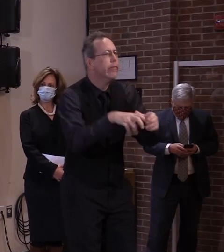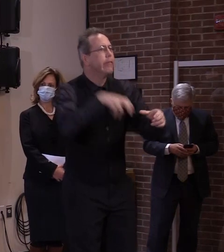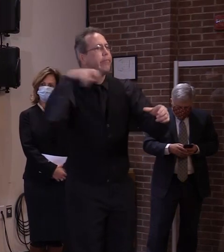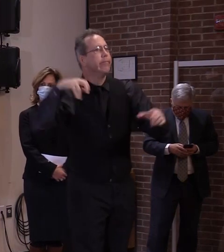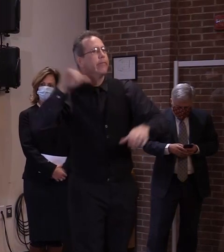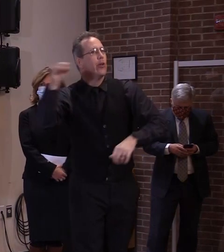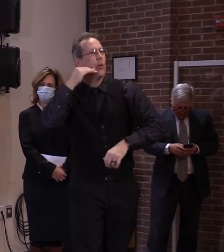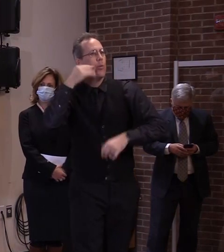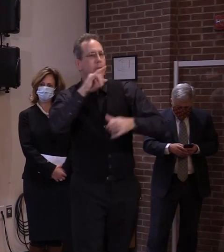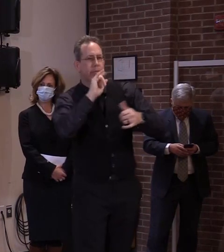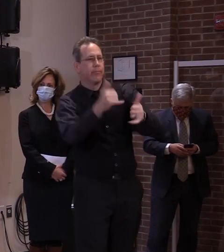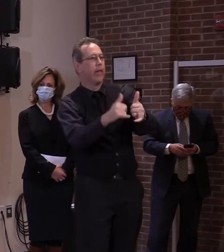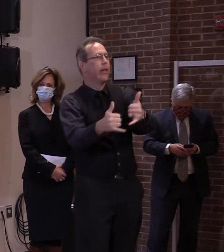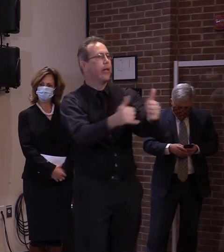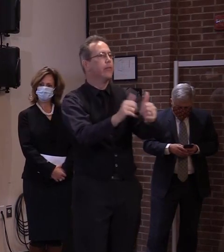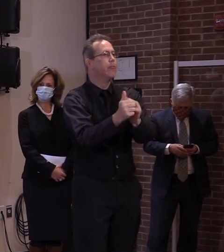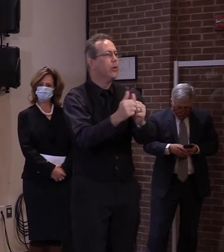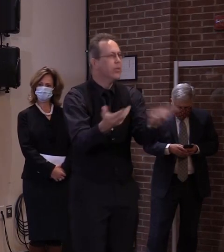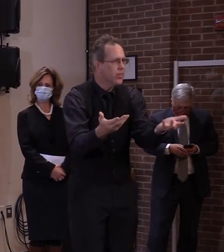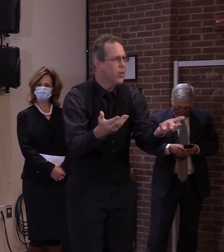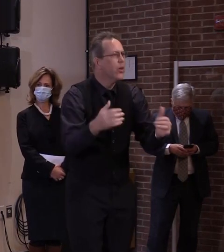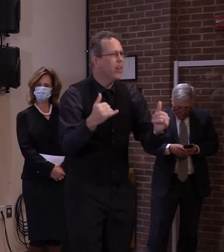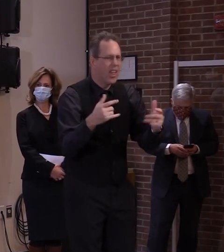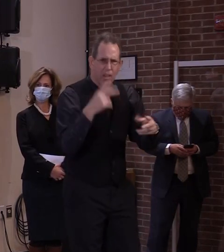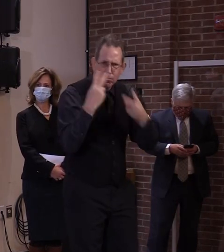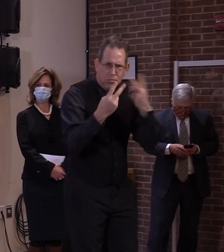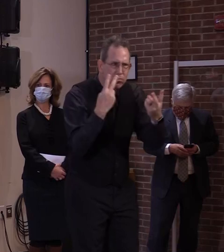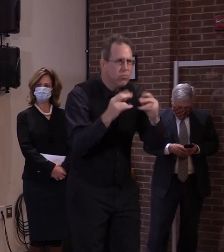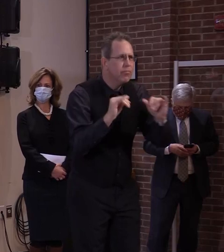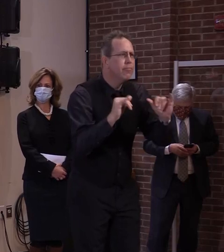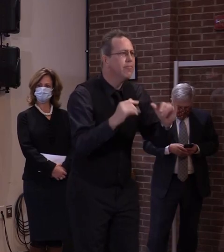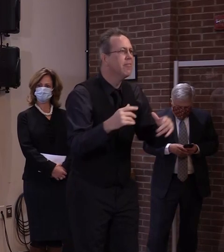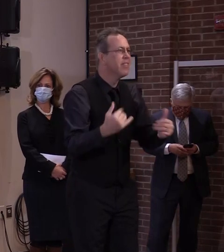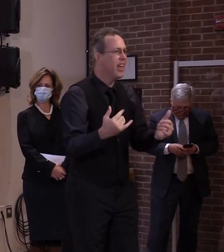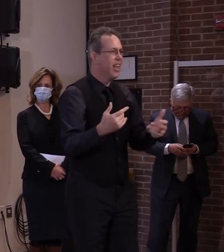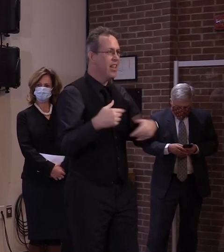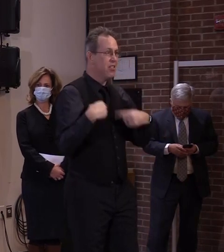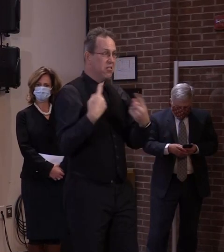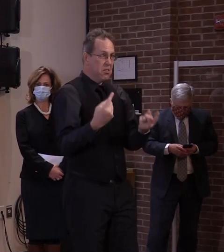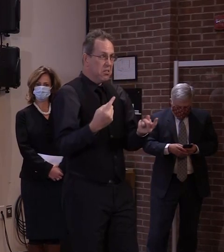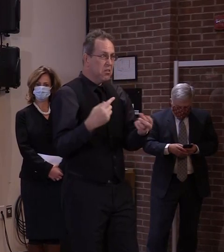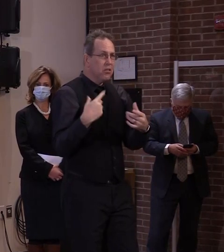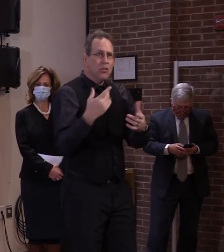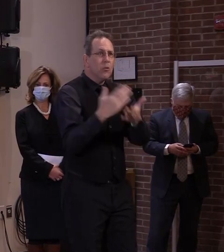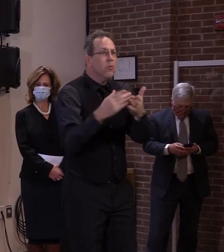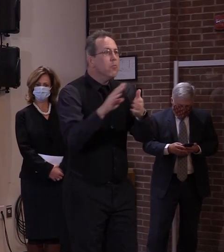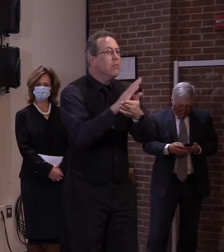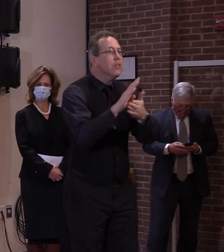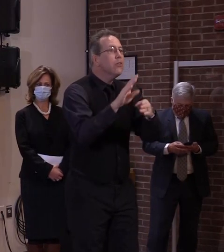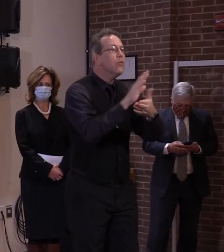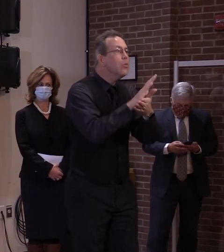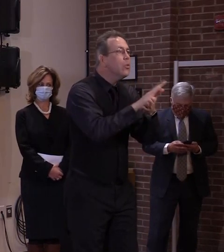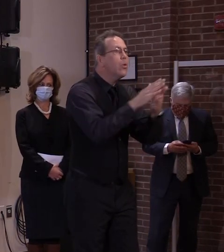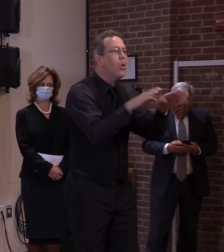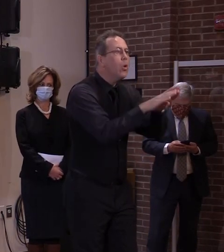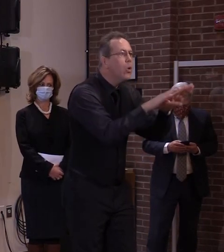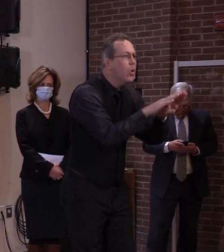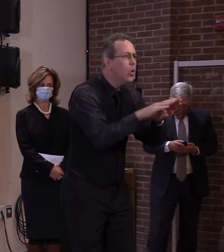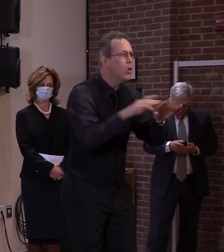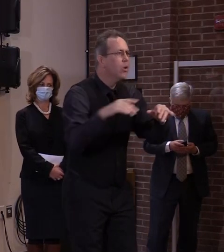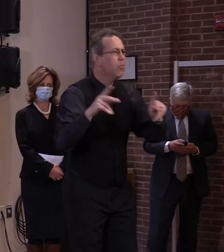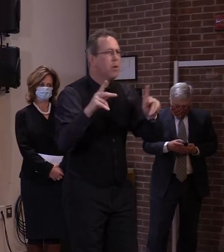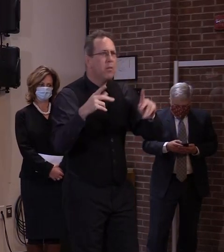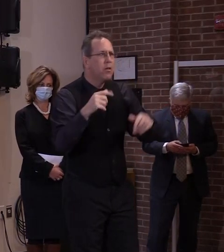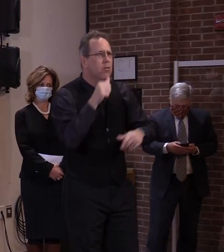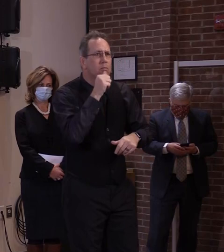out band and theater. And tens of thousands were still out of work. Fast forward to